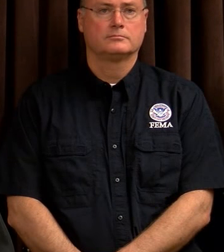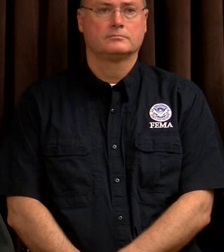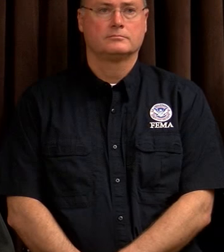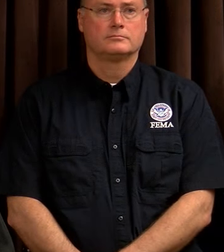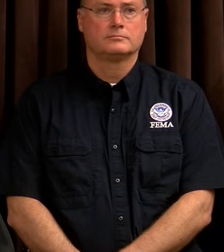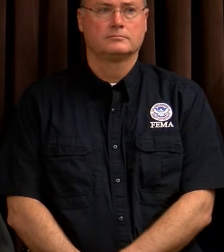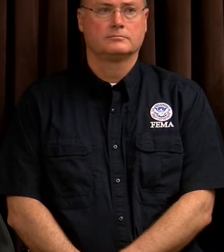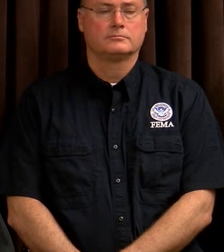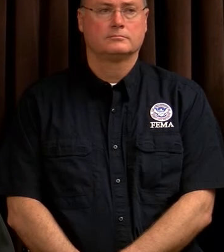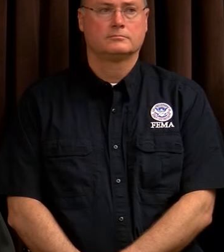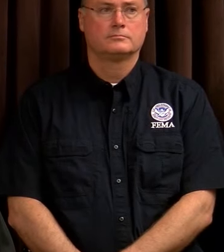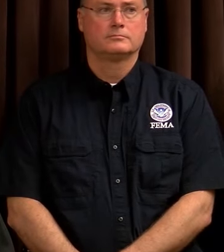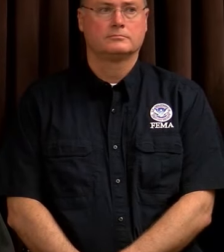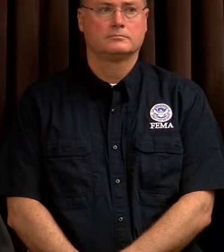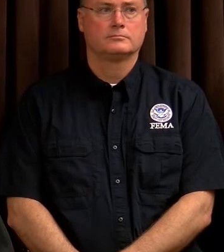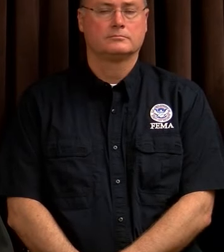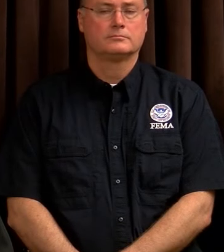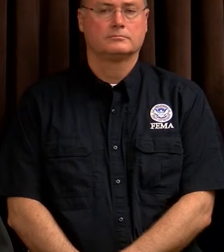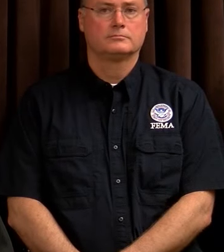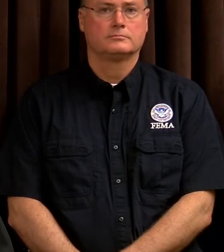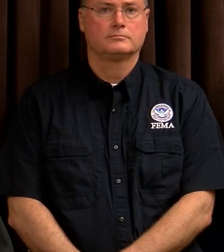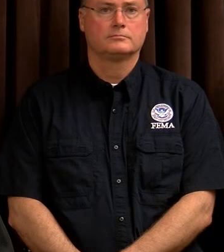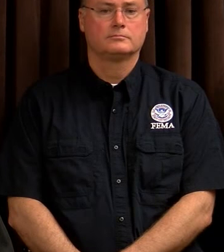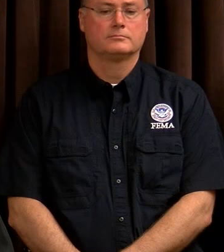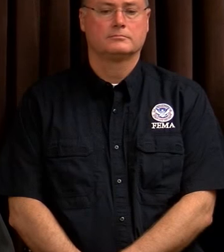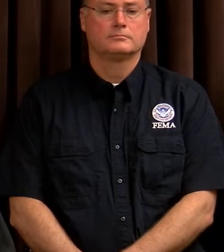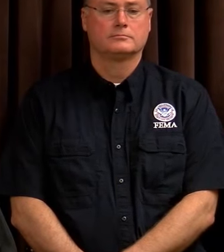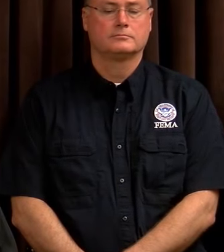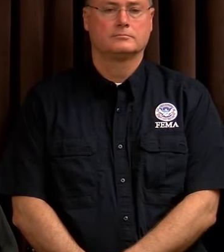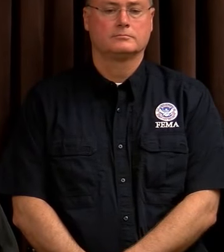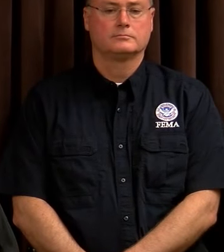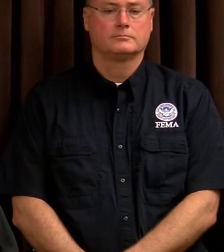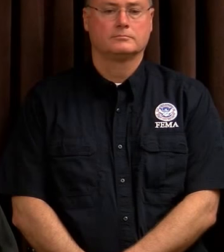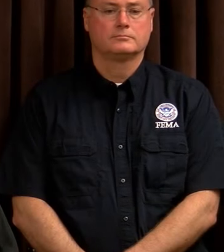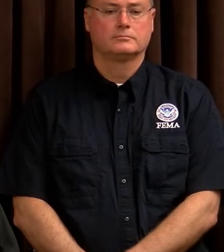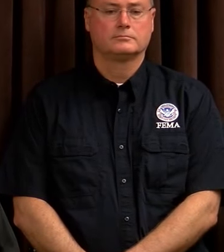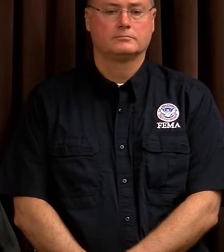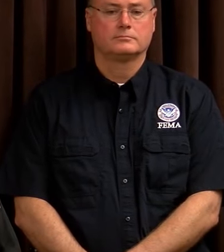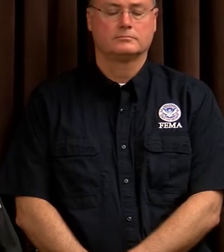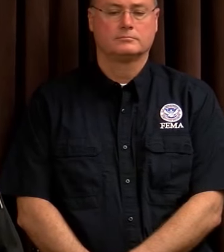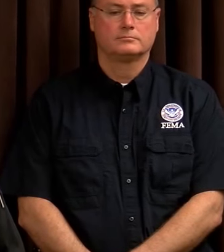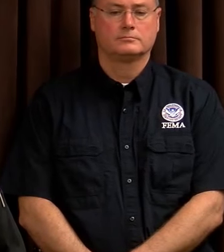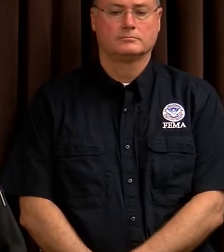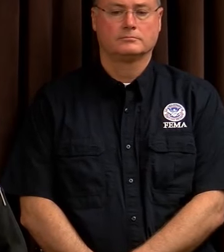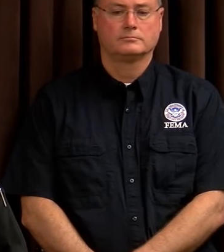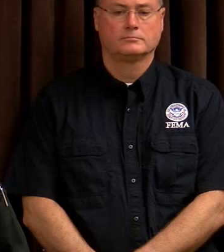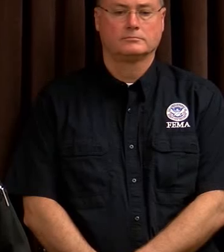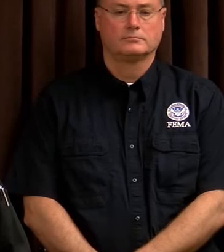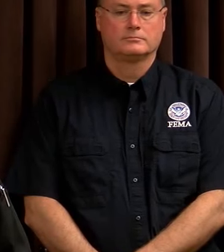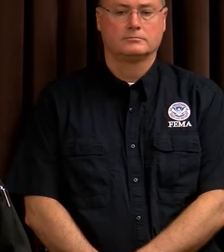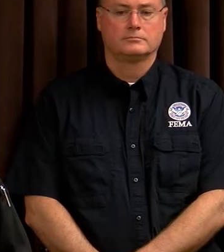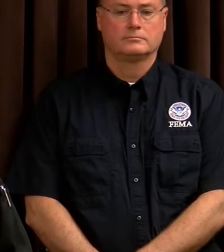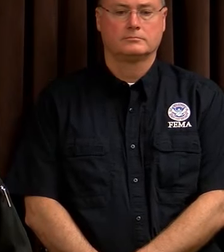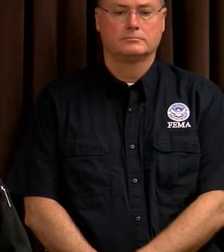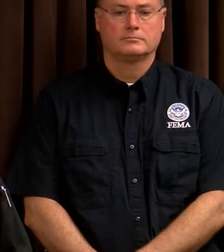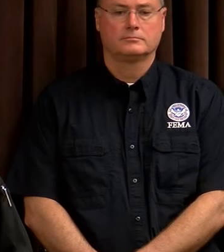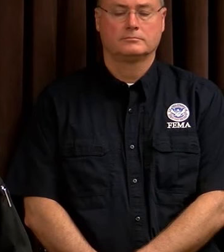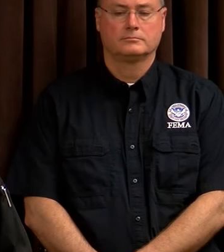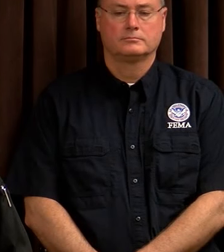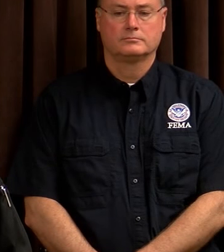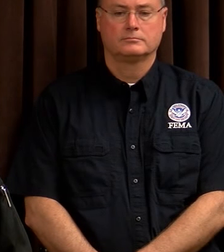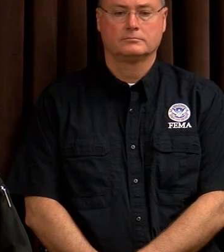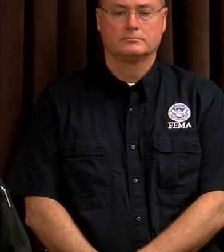with disasters throughout California, and each one of these is personal to us. We in California